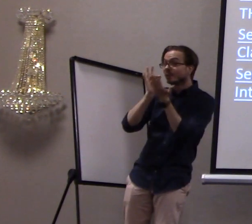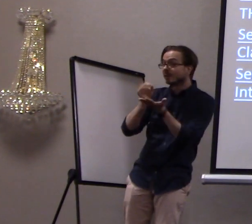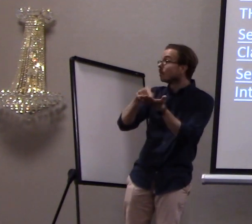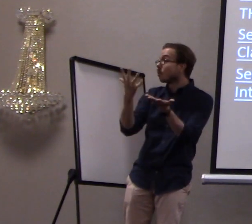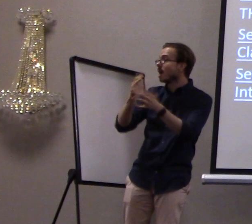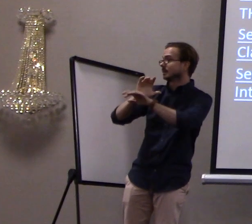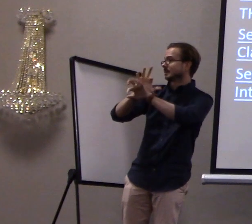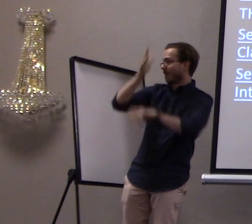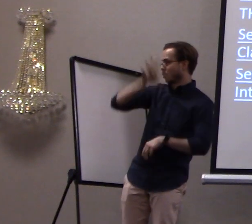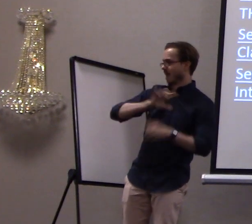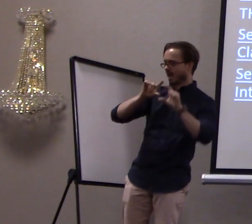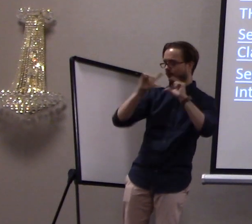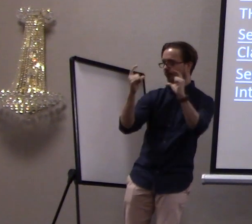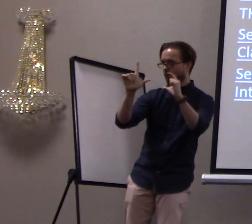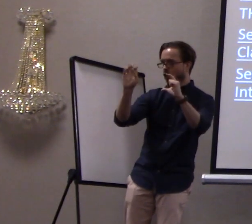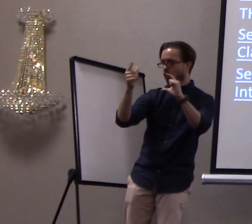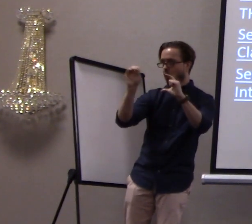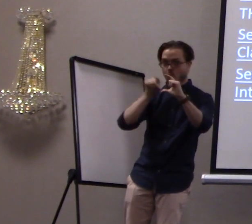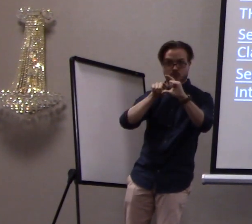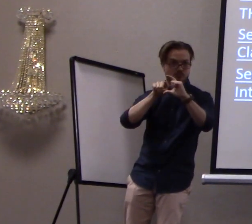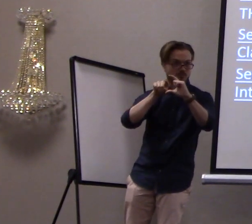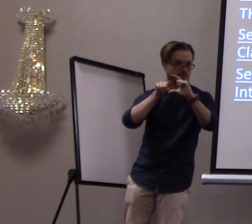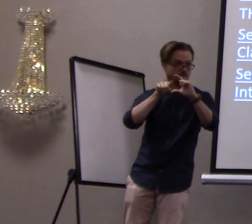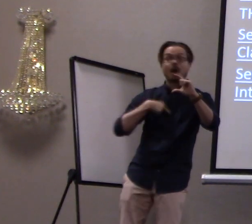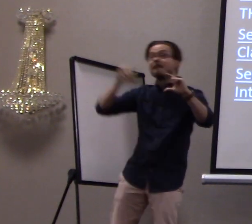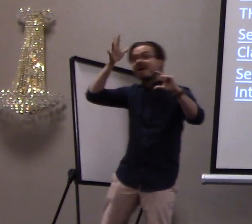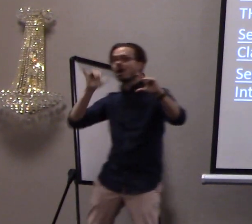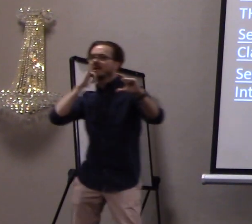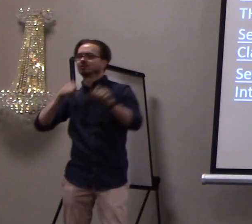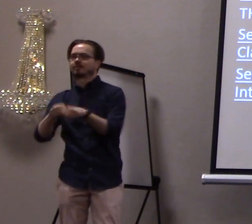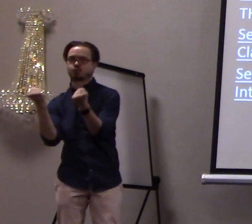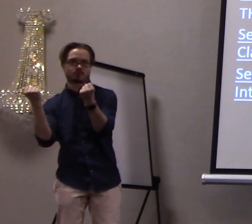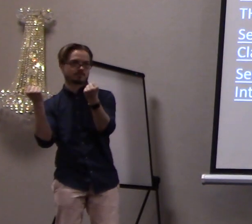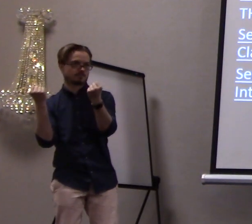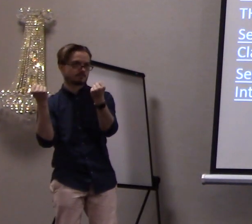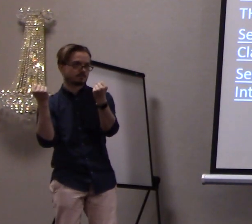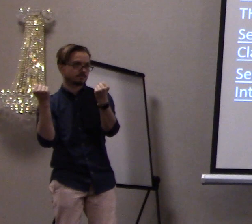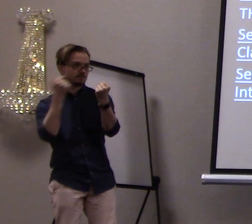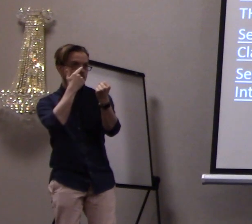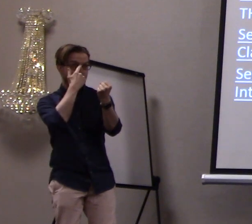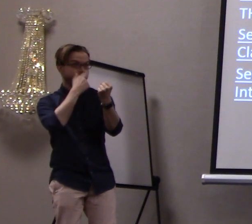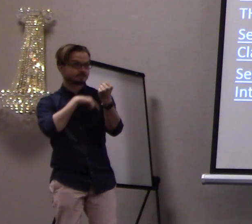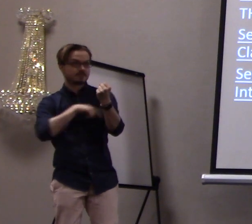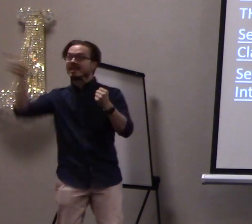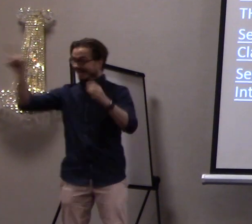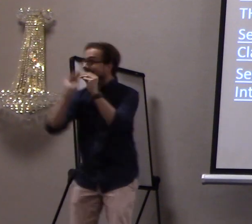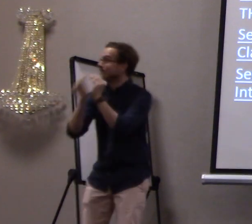mug. And it was Spider-Man mug. It had the logo on it. And my father accidentally broke